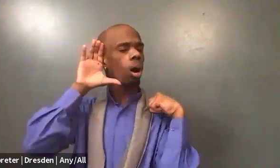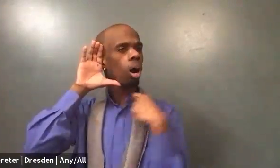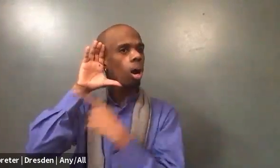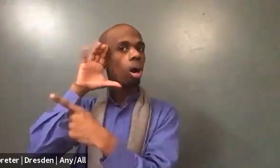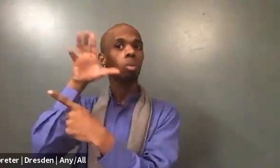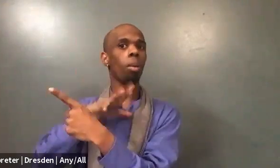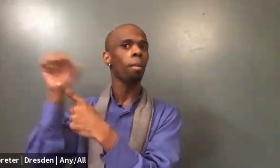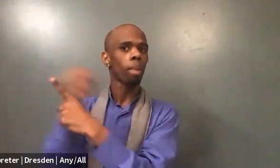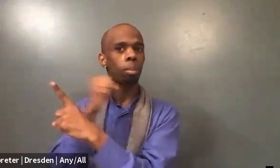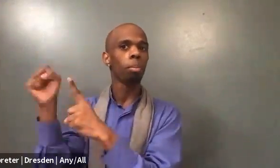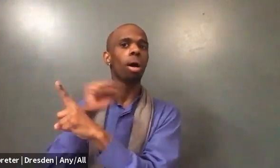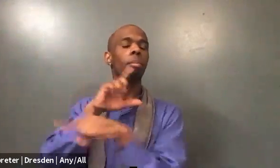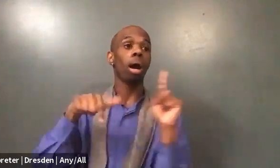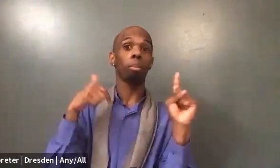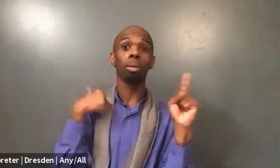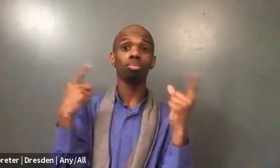memory. And I